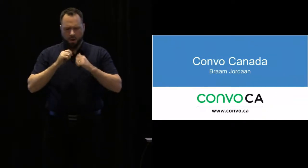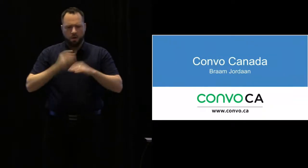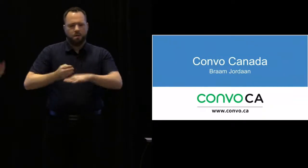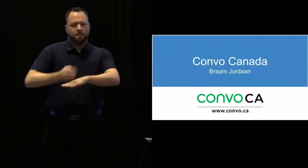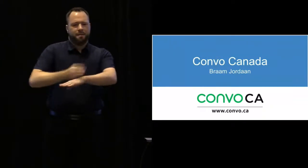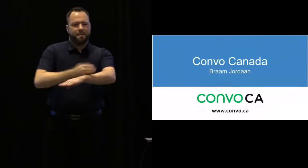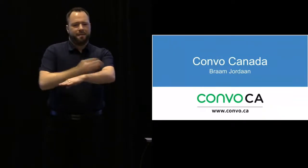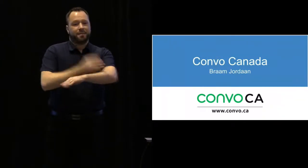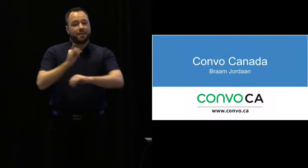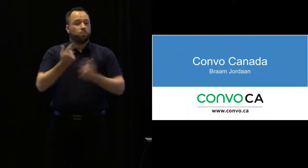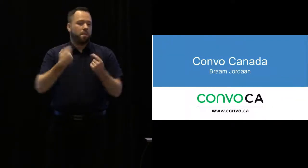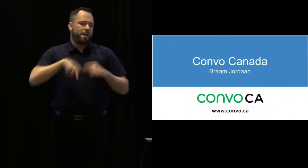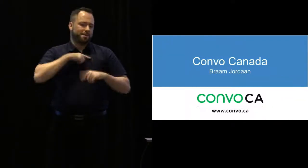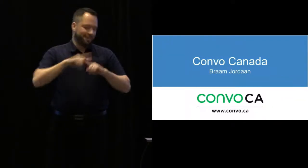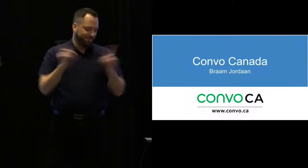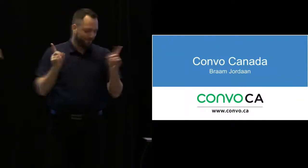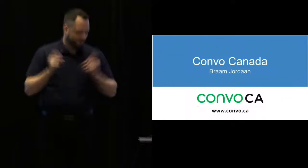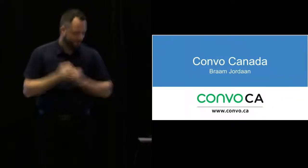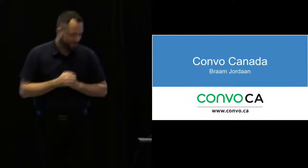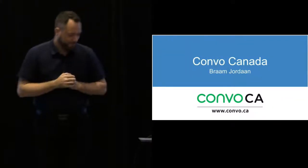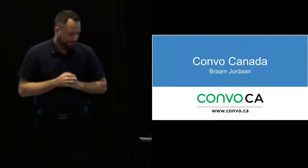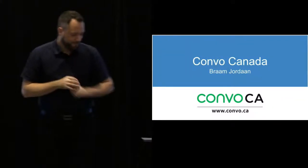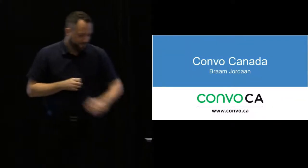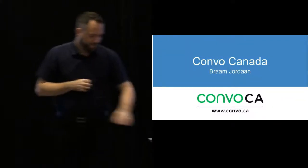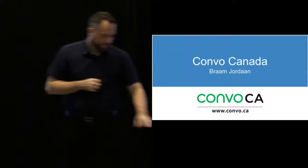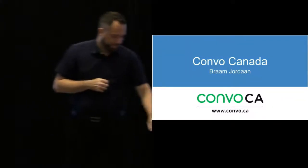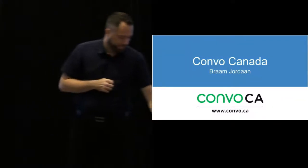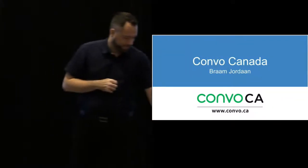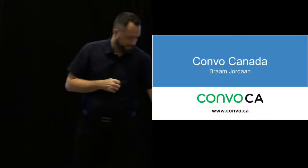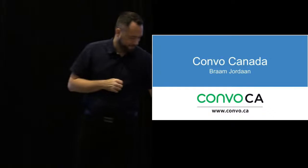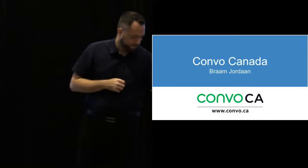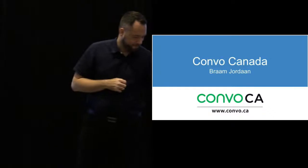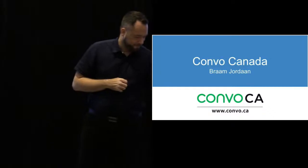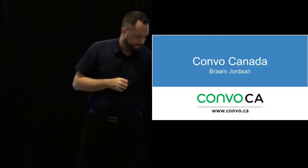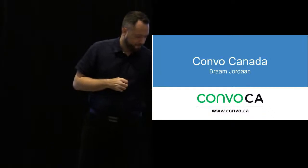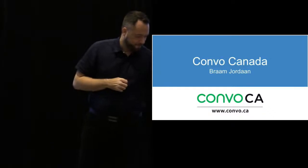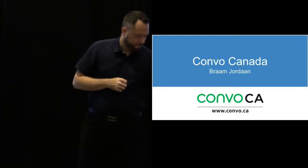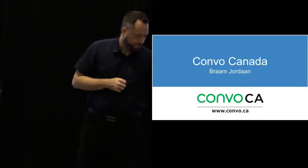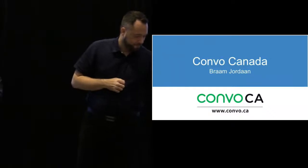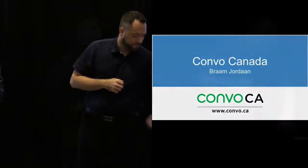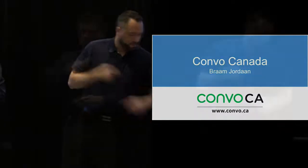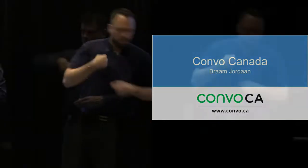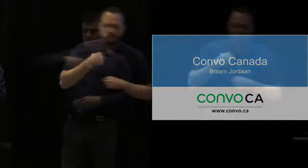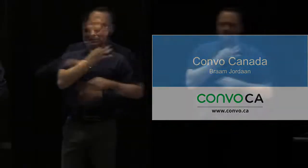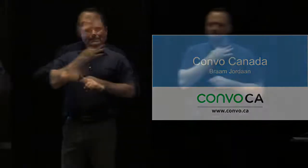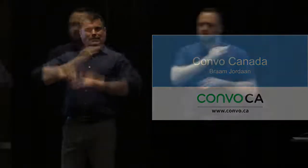their creativity and help in the process to make a difference.